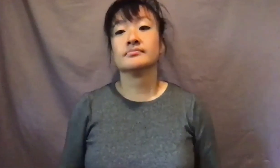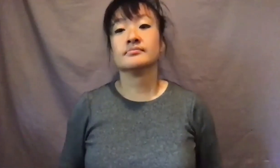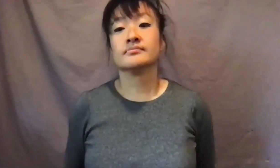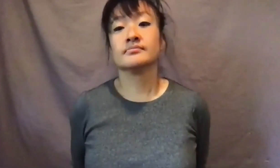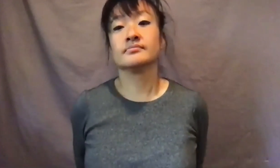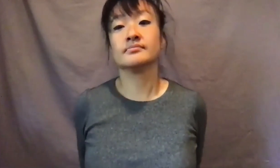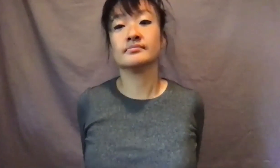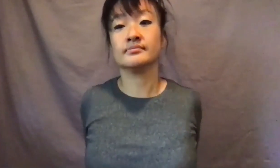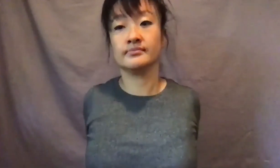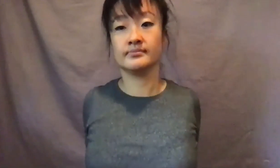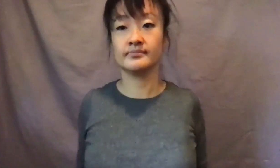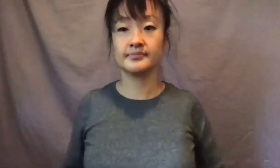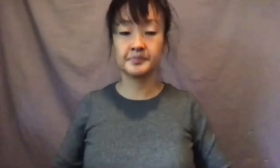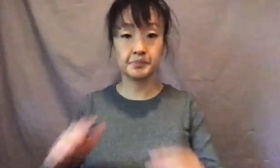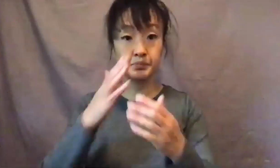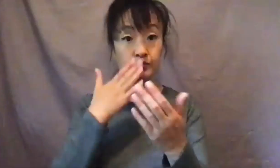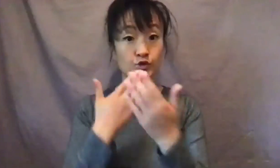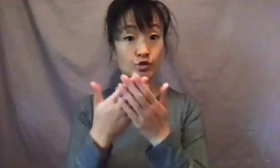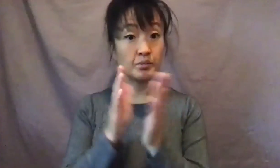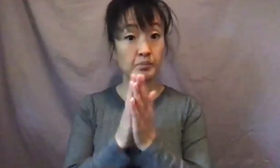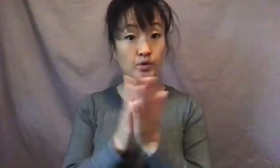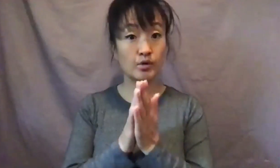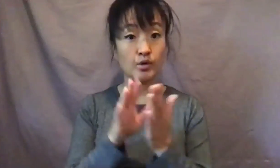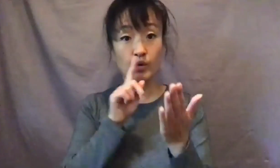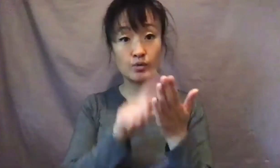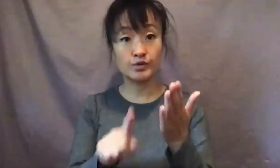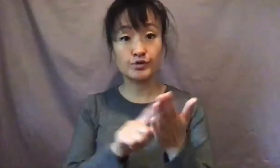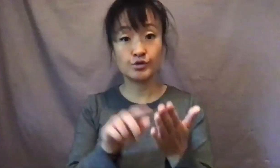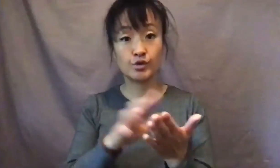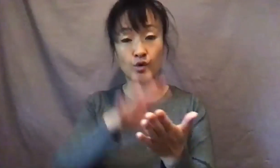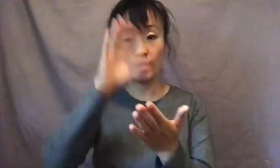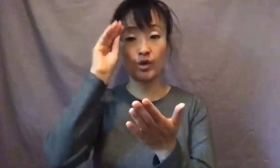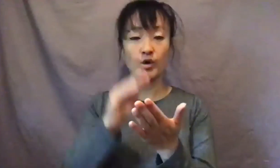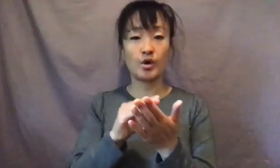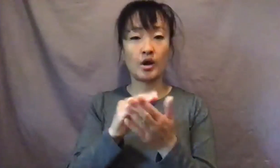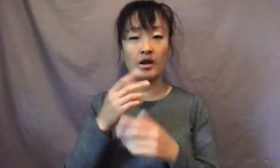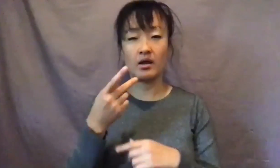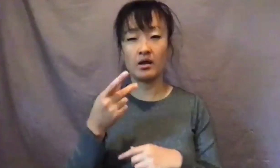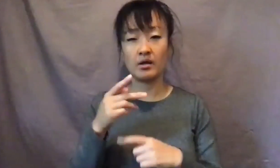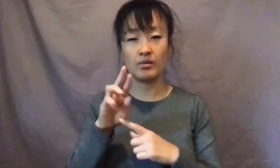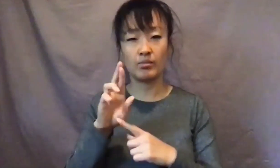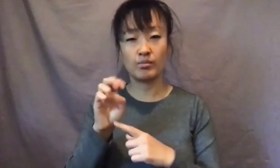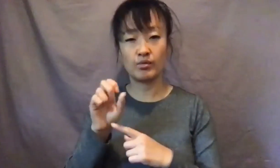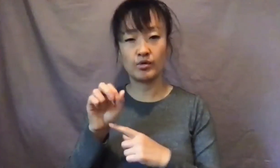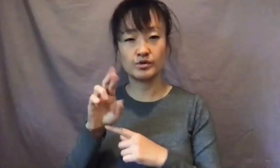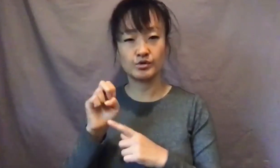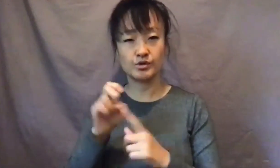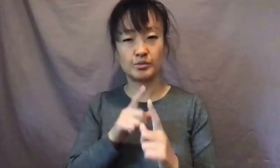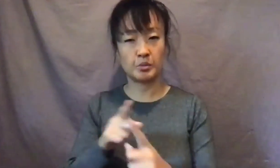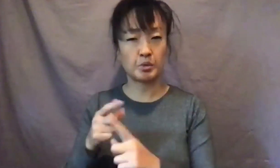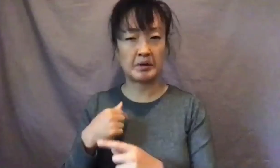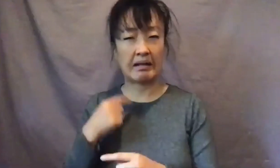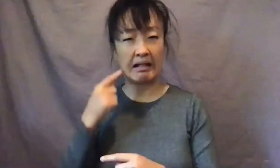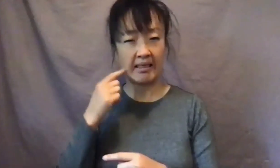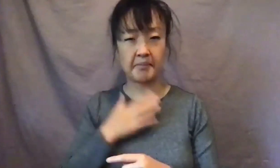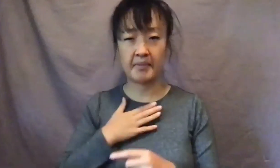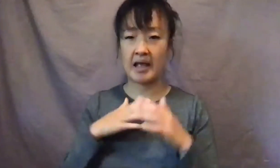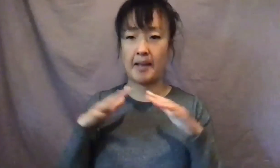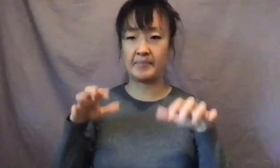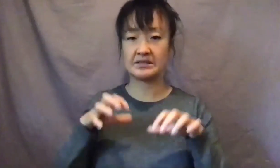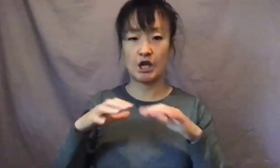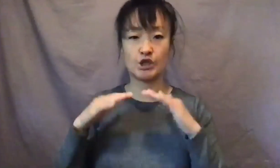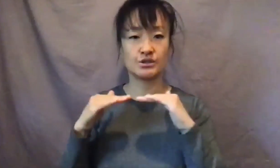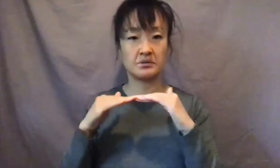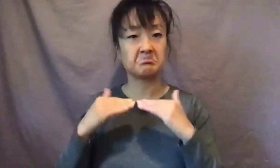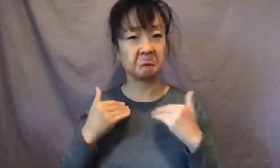Good book or resource to learn about pressure points. I will look. I think that some of my massage colleagues might have an idea, and